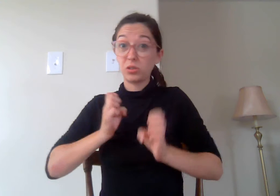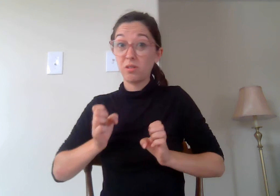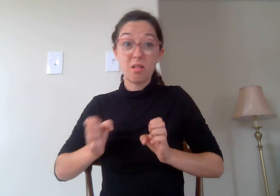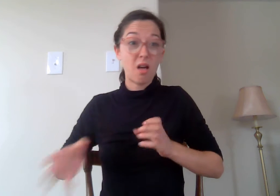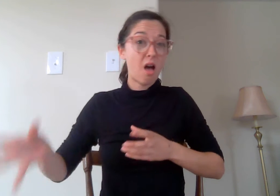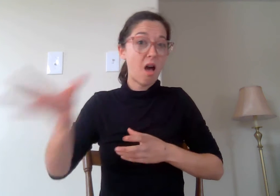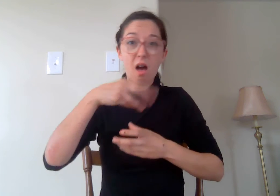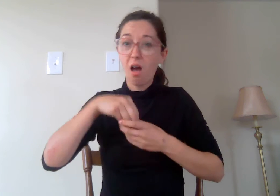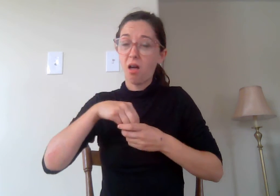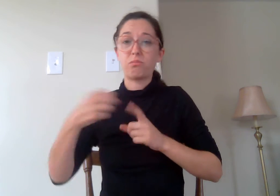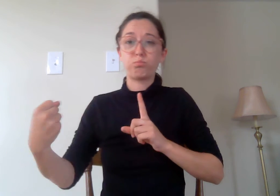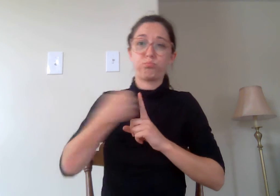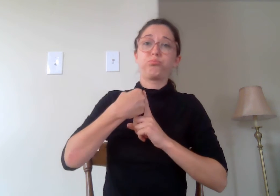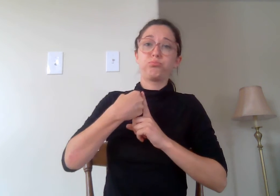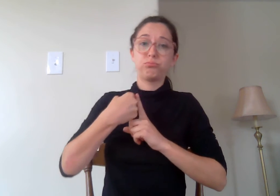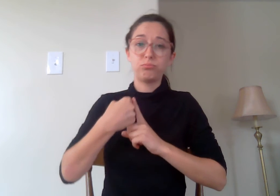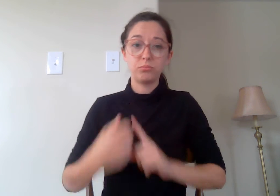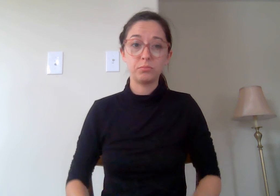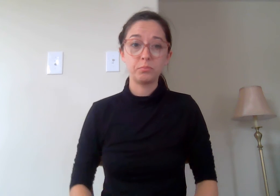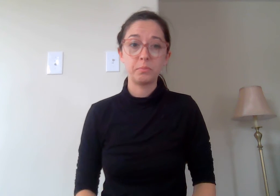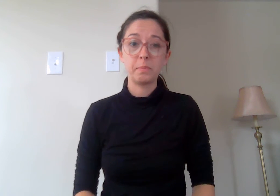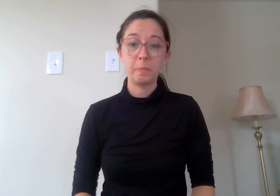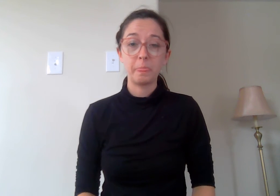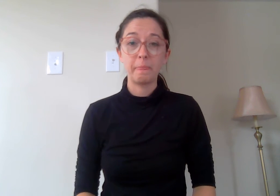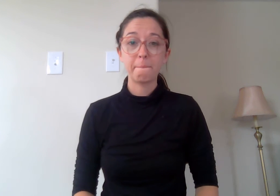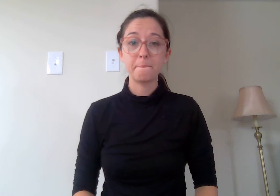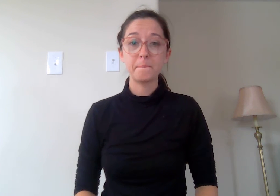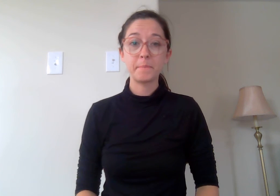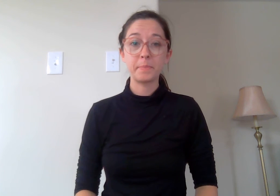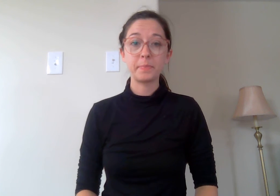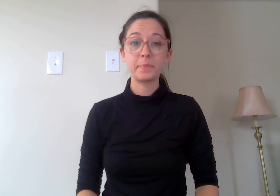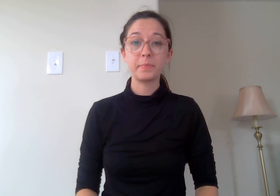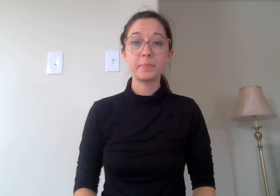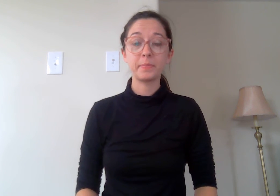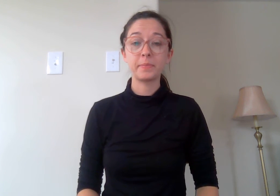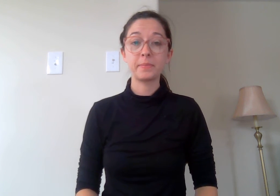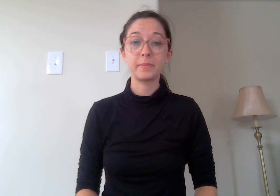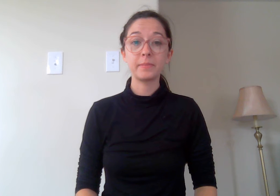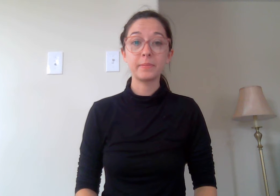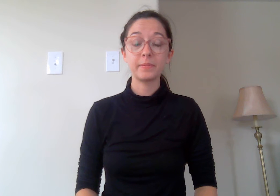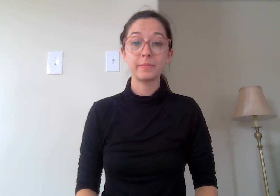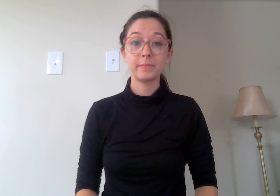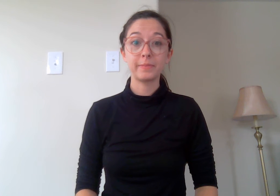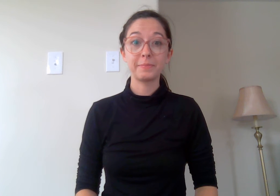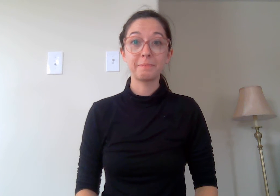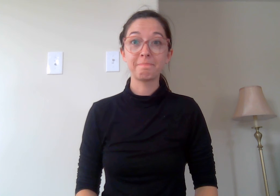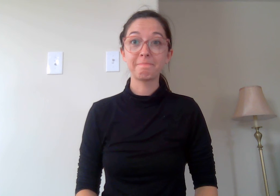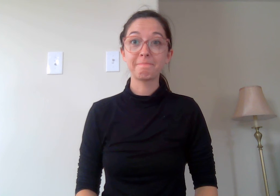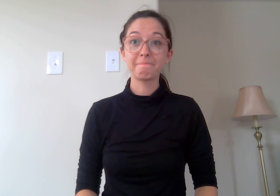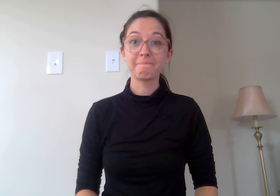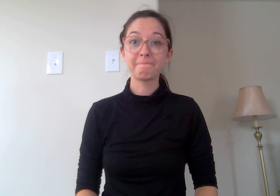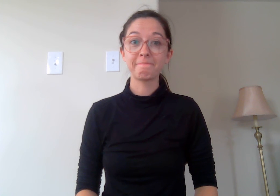hostile, unsafe, and unpredictable will tend to be more hypervigilant until they exhaust the stress response system. So think about,